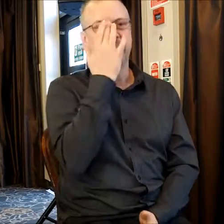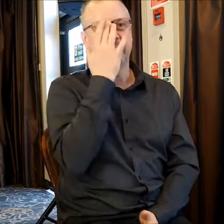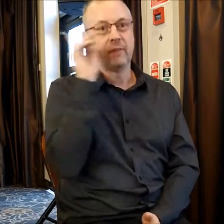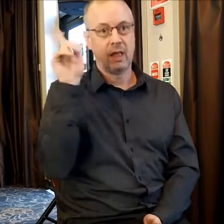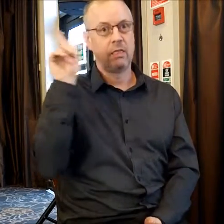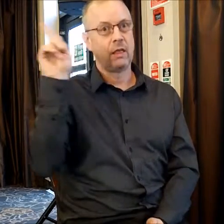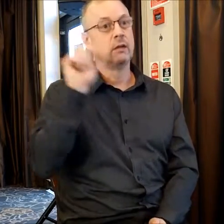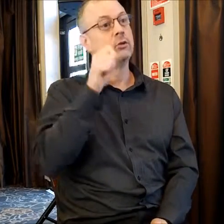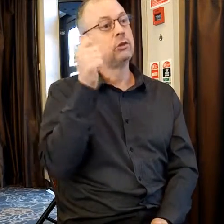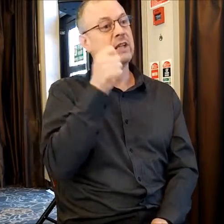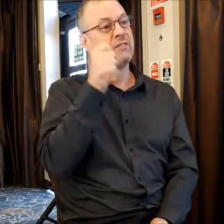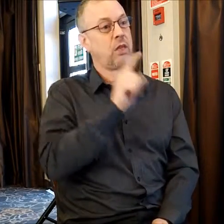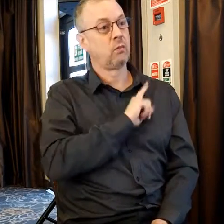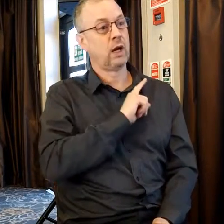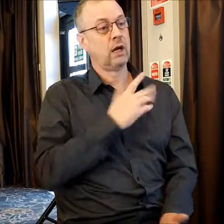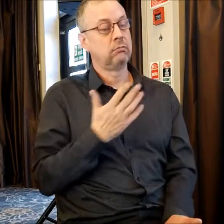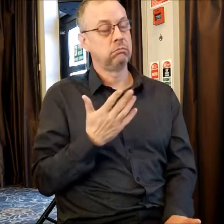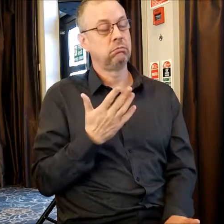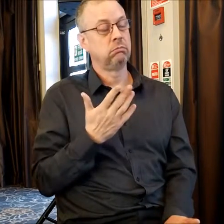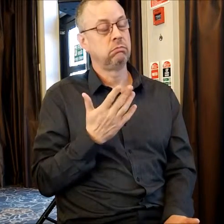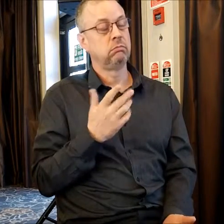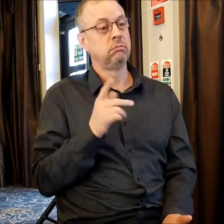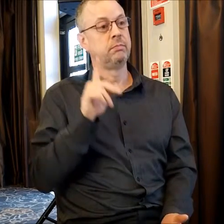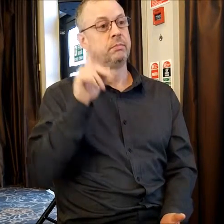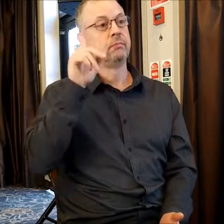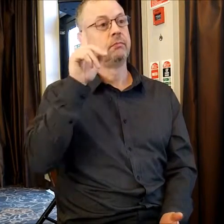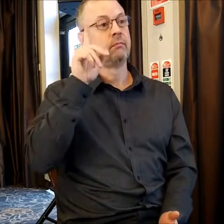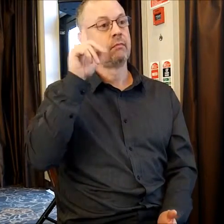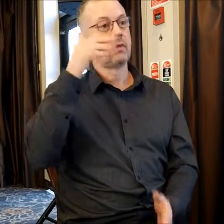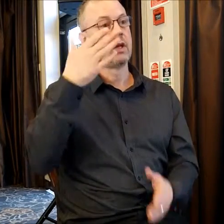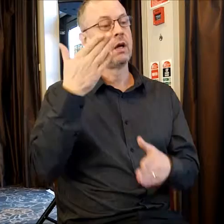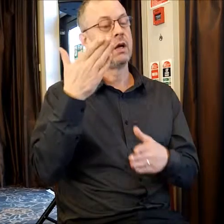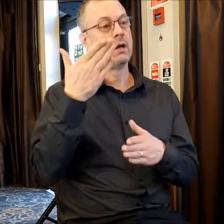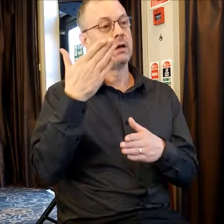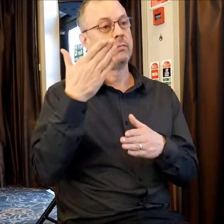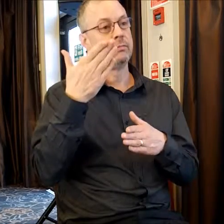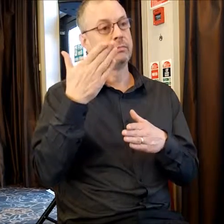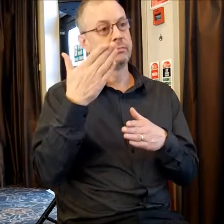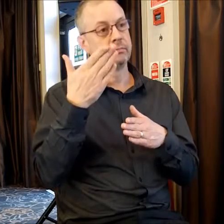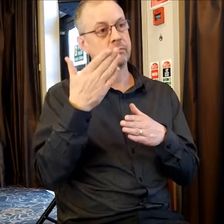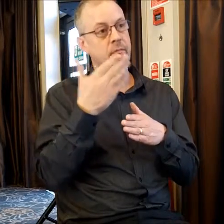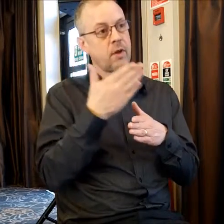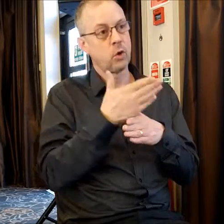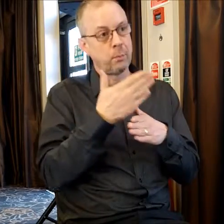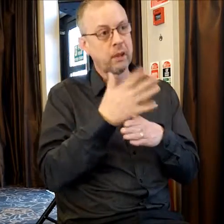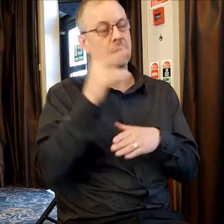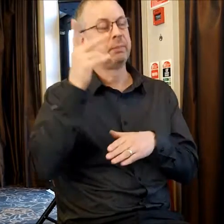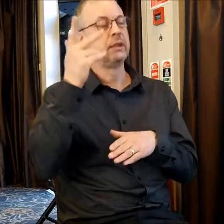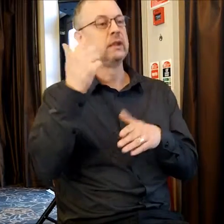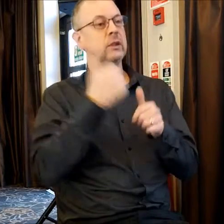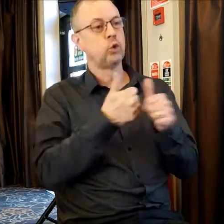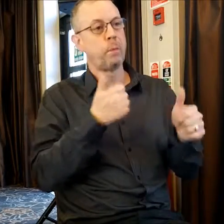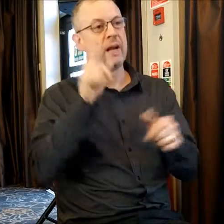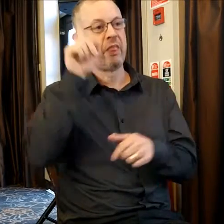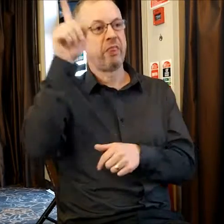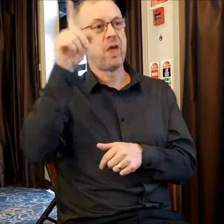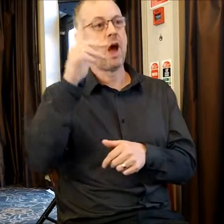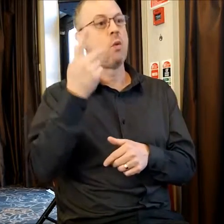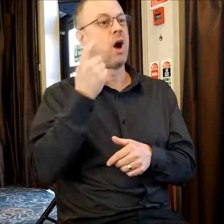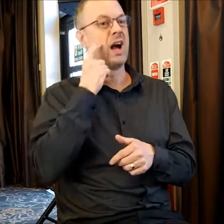in the end. The agents sent some guys out there to clear up, to load all the drums back on. We